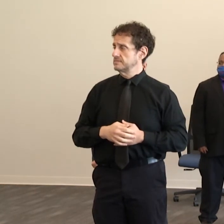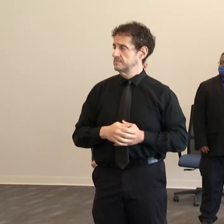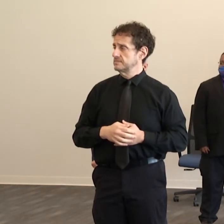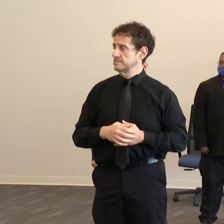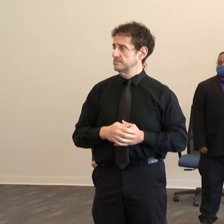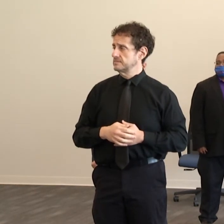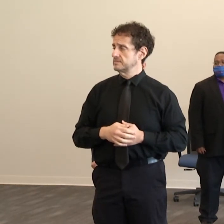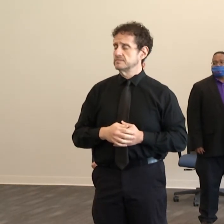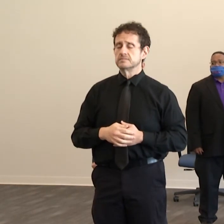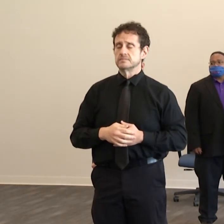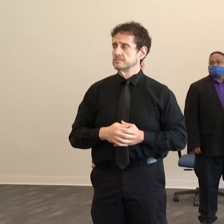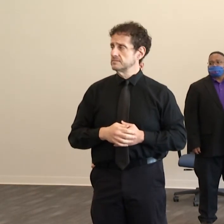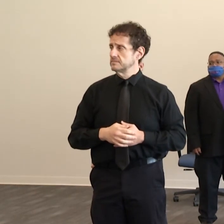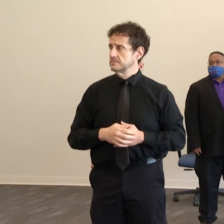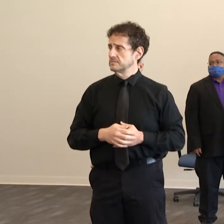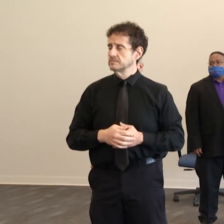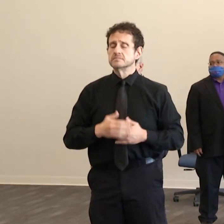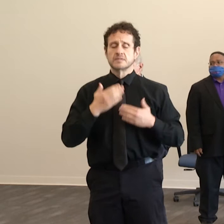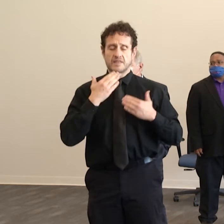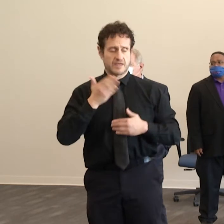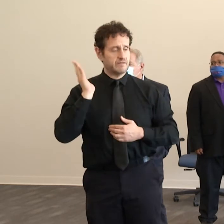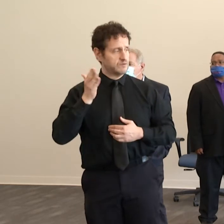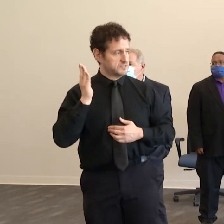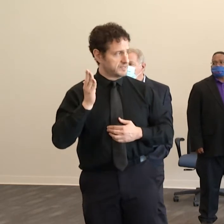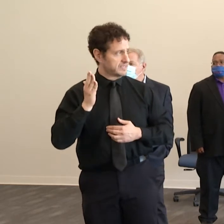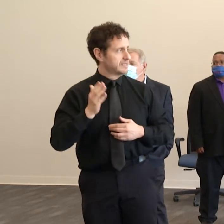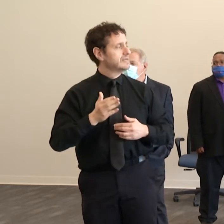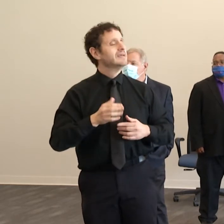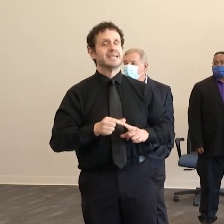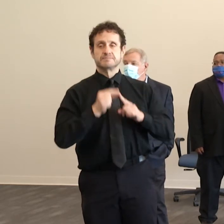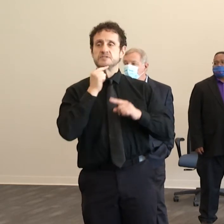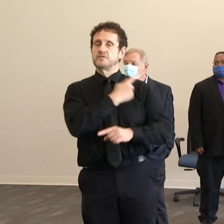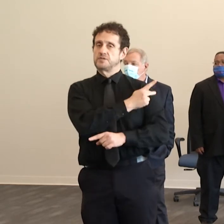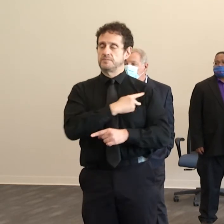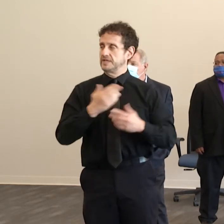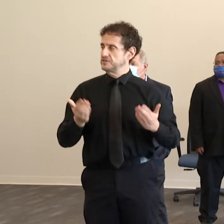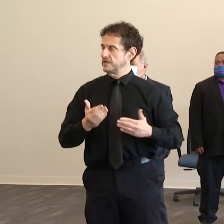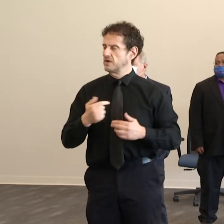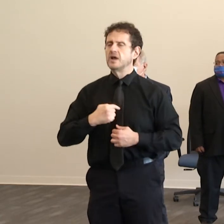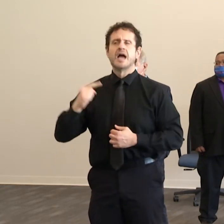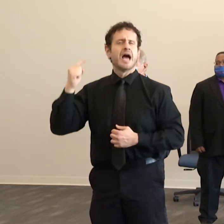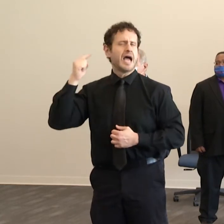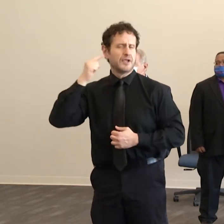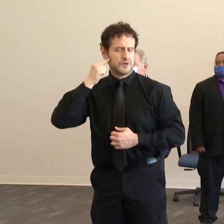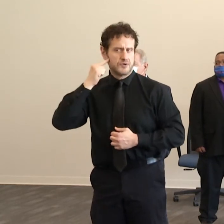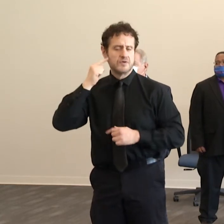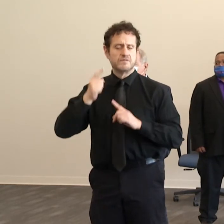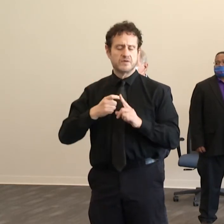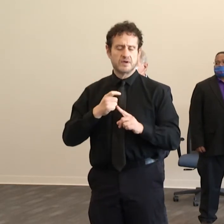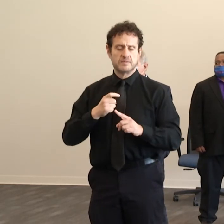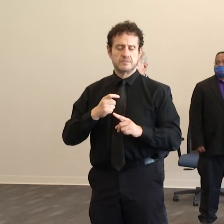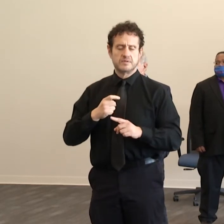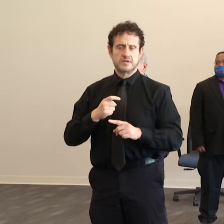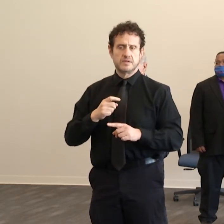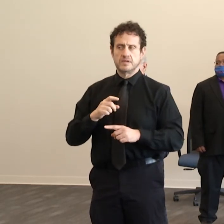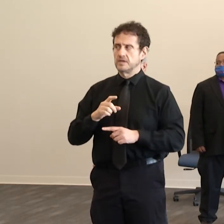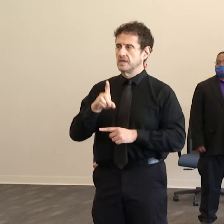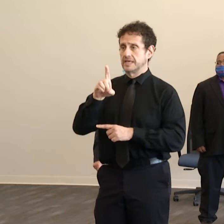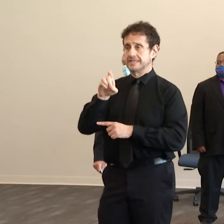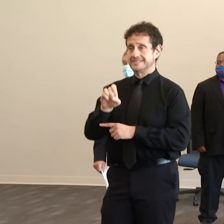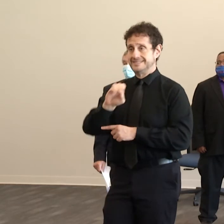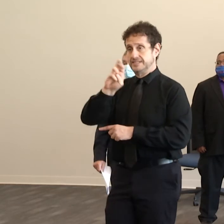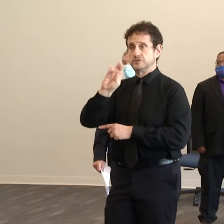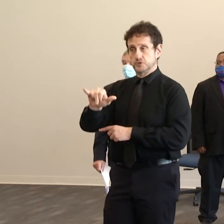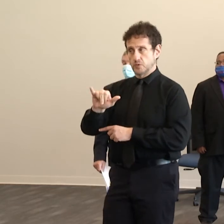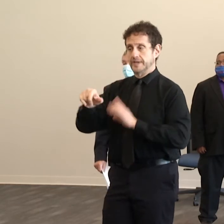Thanks for listening, especially with you and President who's here. What I did hear from the Joy's